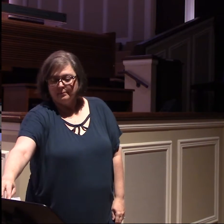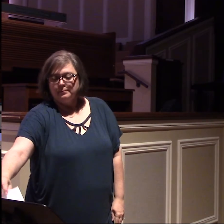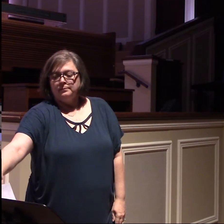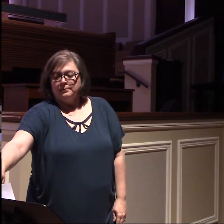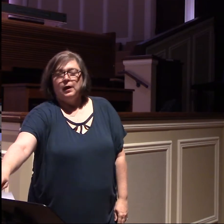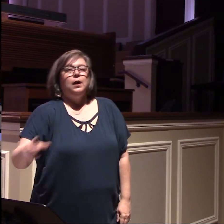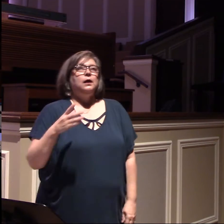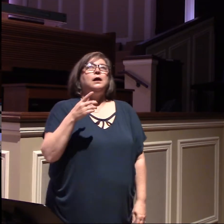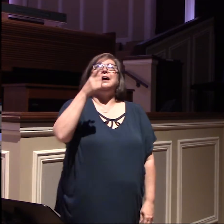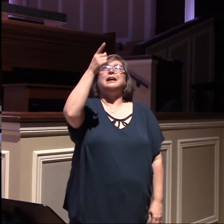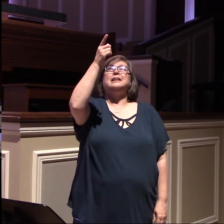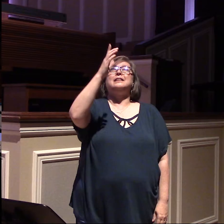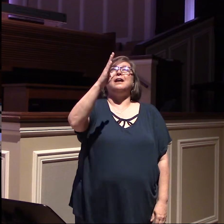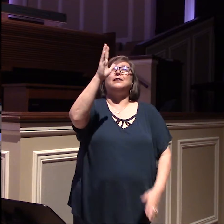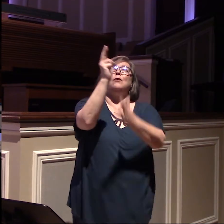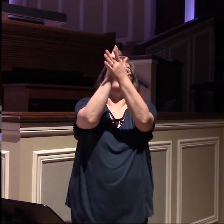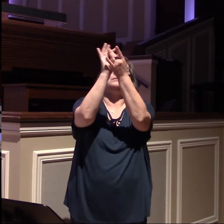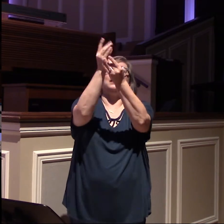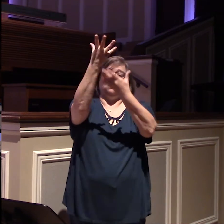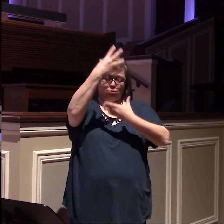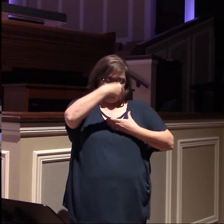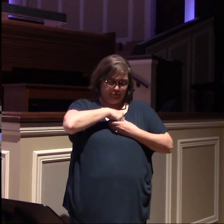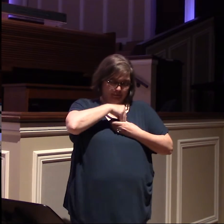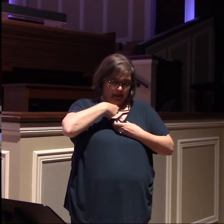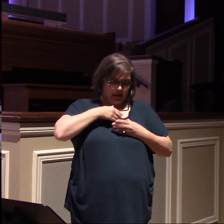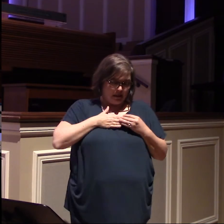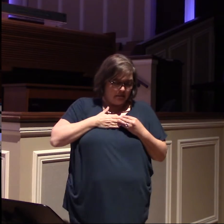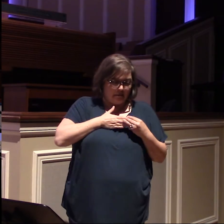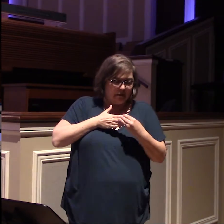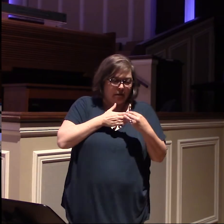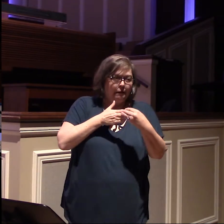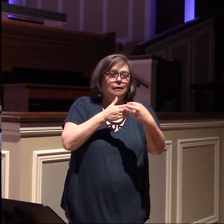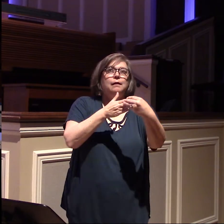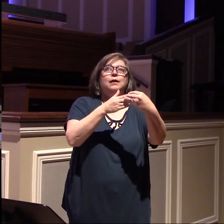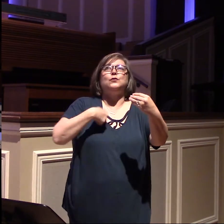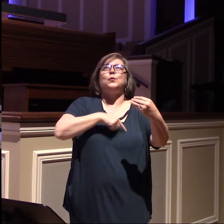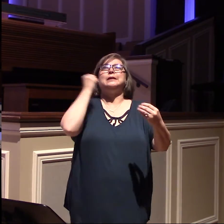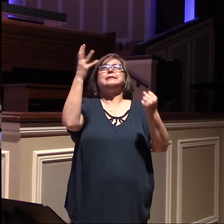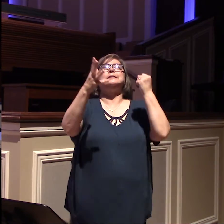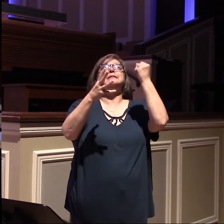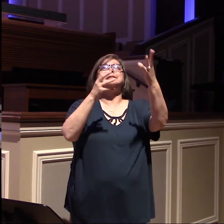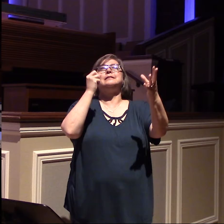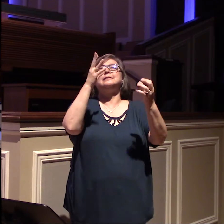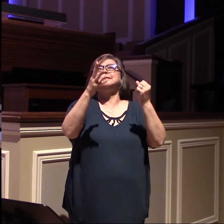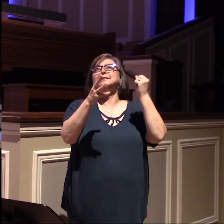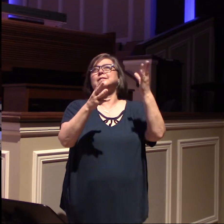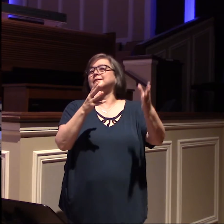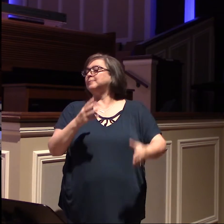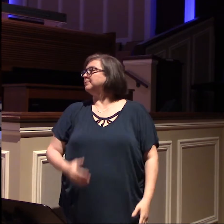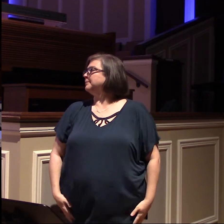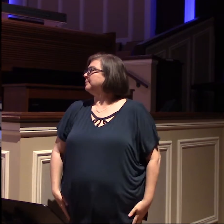The one that lives inside of us, the Holy Spirit, who's guiding us, who's directing us, and we sing because of who lives in us.